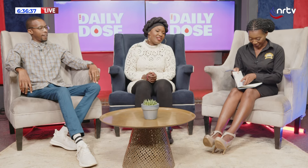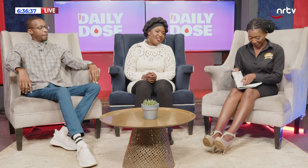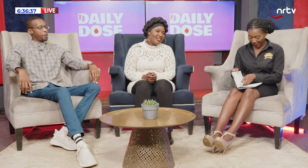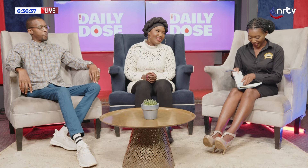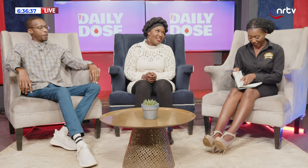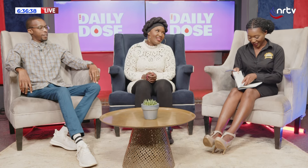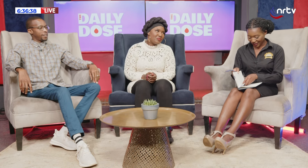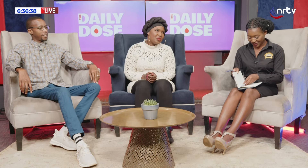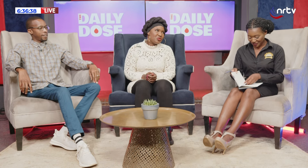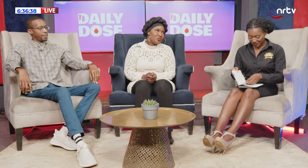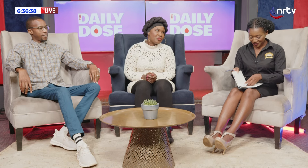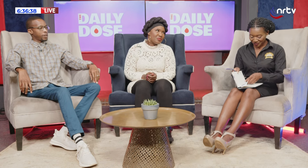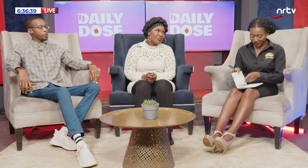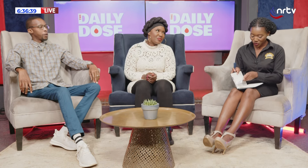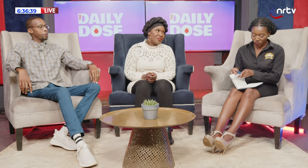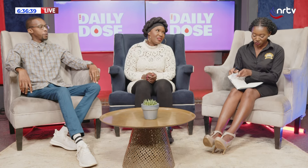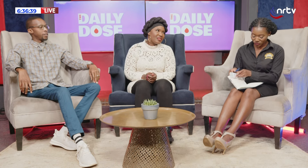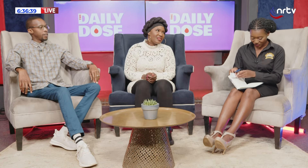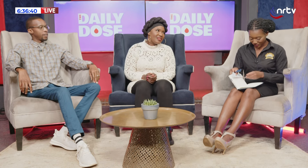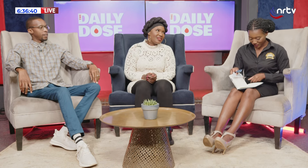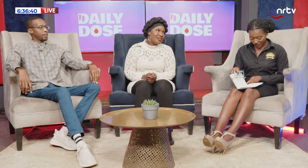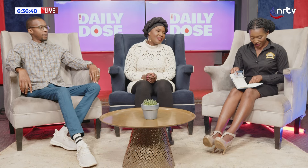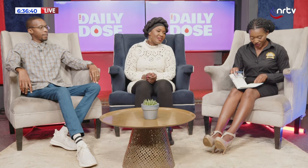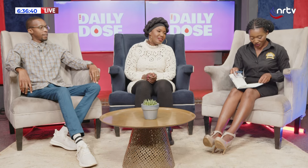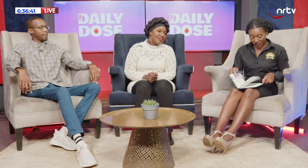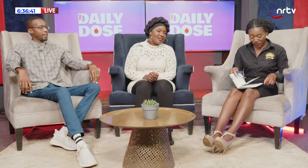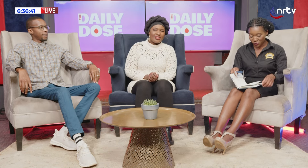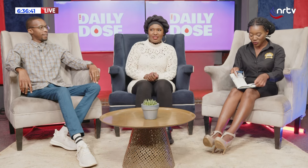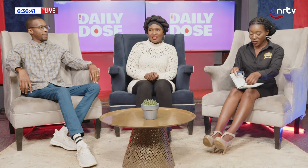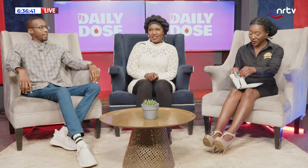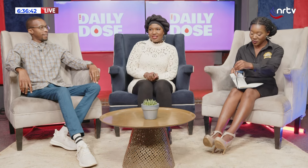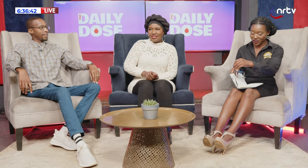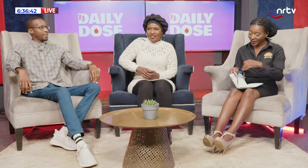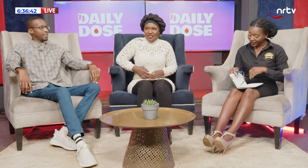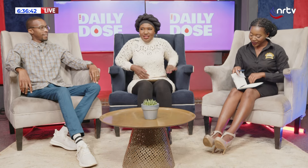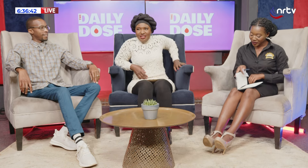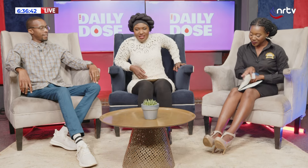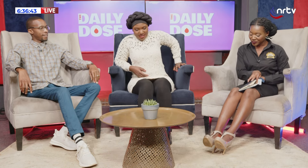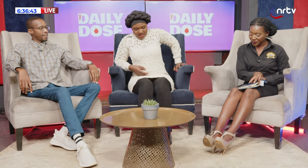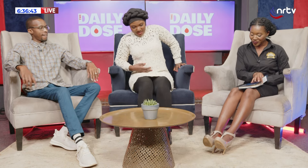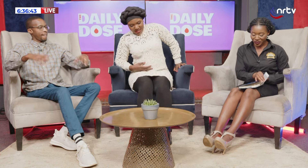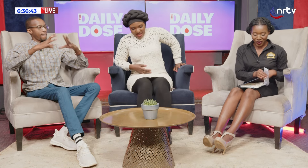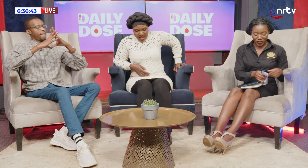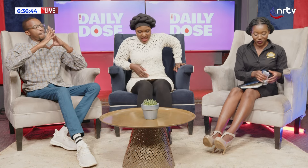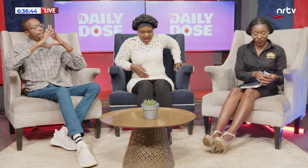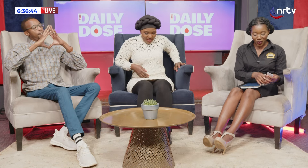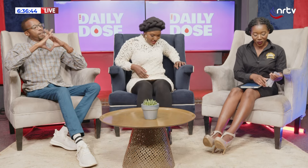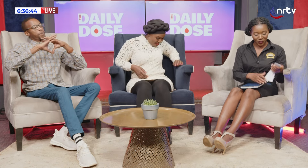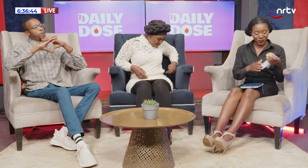I'm already worried. Me too. Why just to no, it? You don't have to be worried about anything. So, whatever